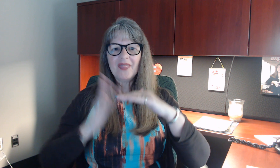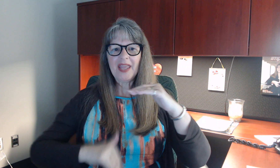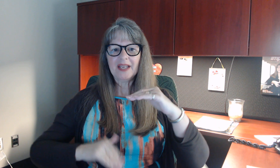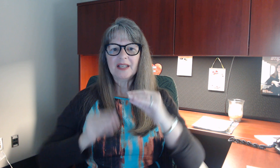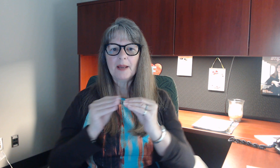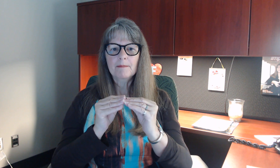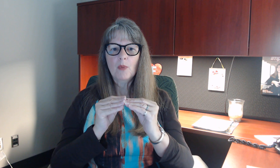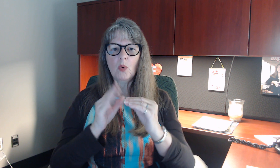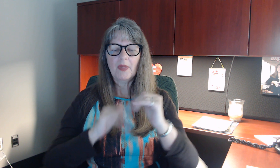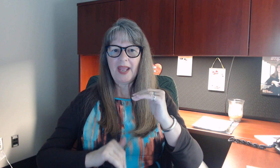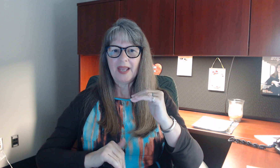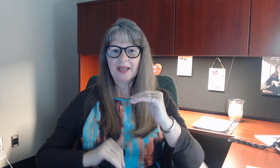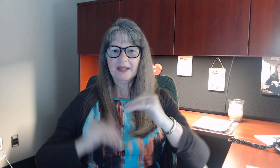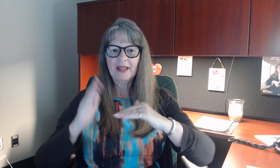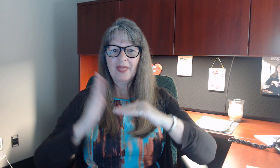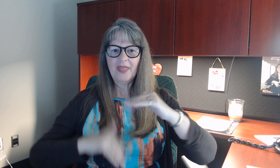than, like more than,